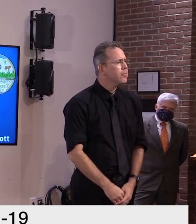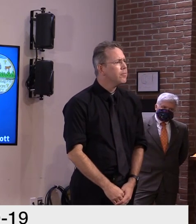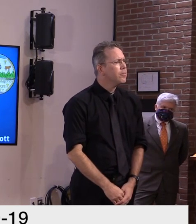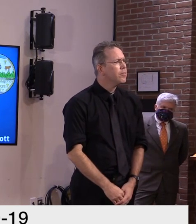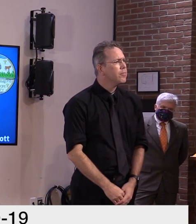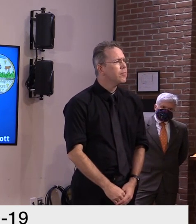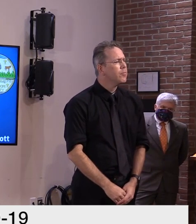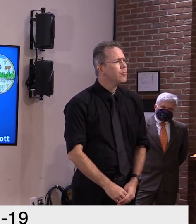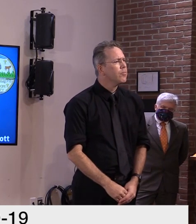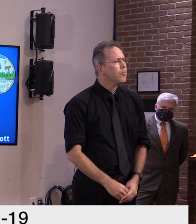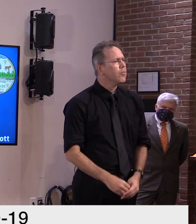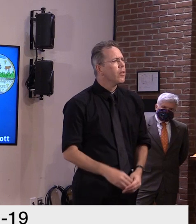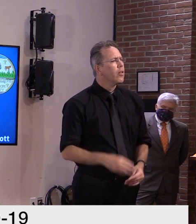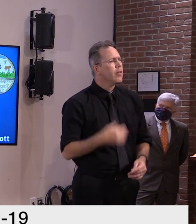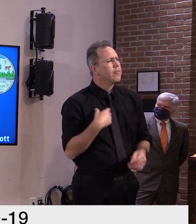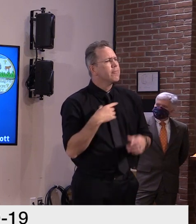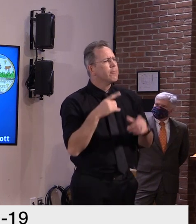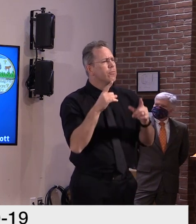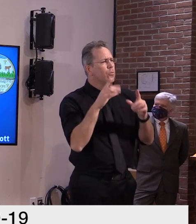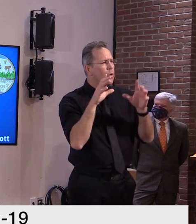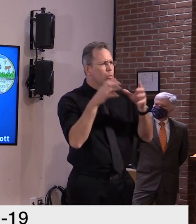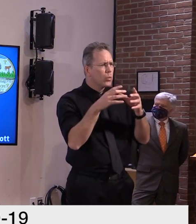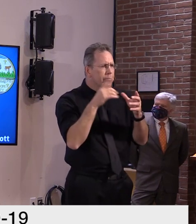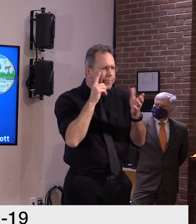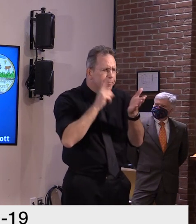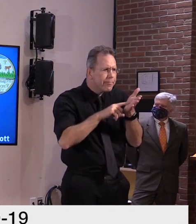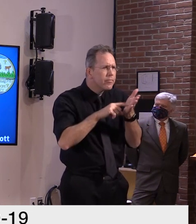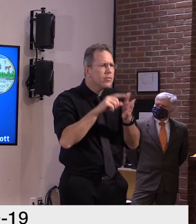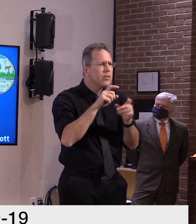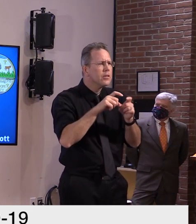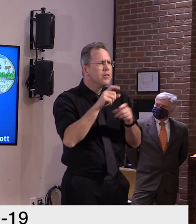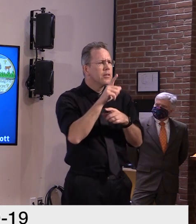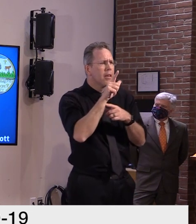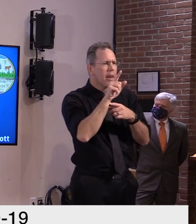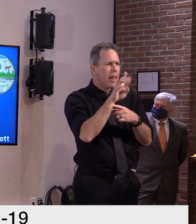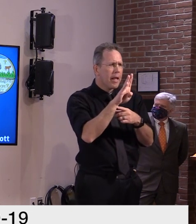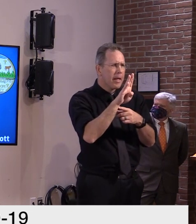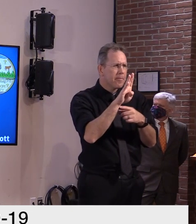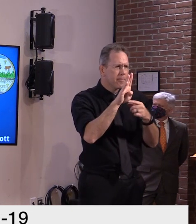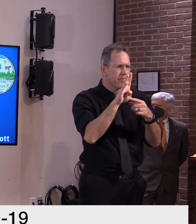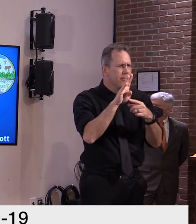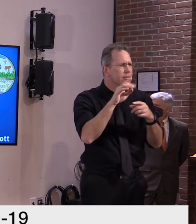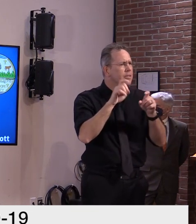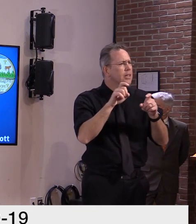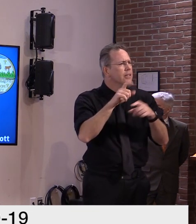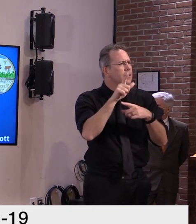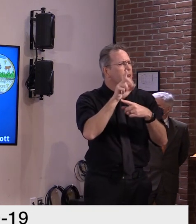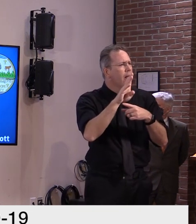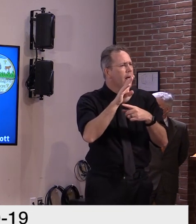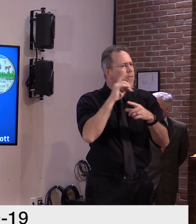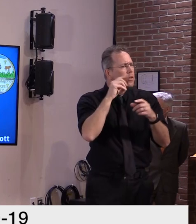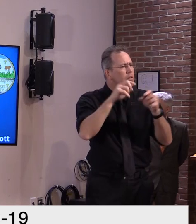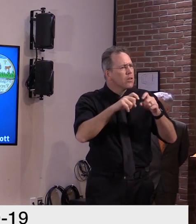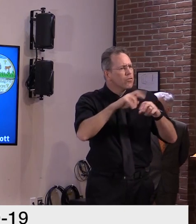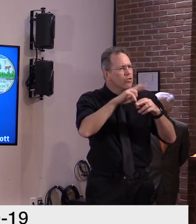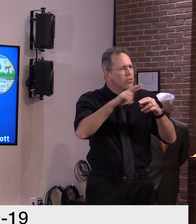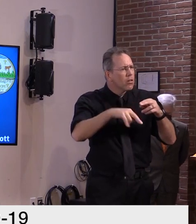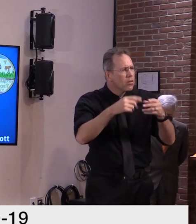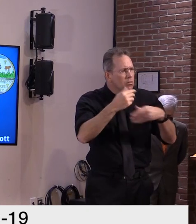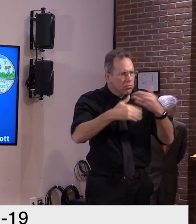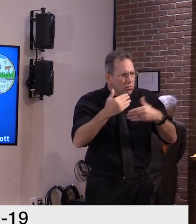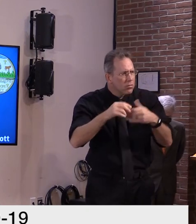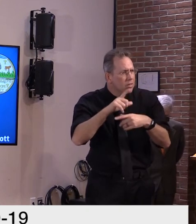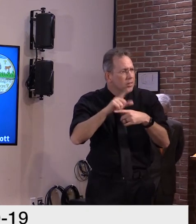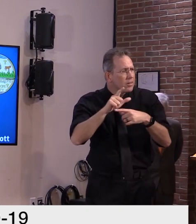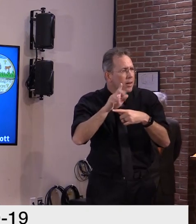of commercial test kits for COVID-19, as well as test kits for strep throat, pneumonia, bronchitis, some sexually